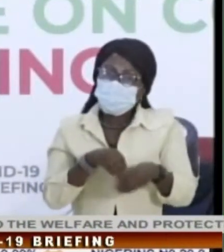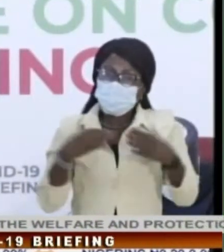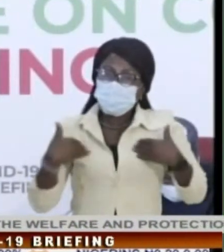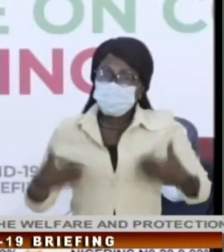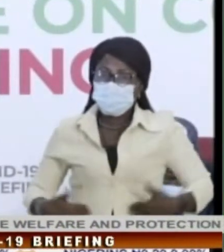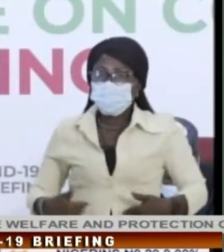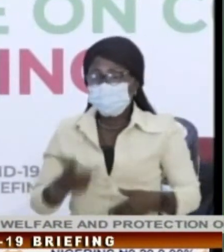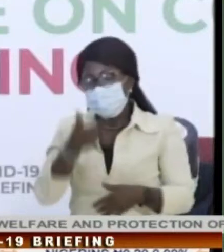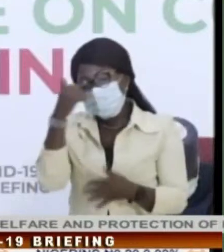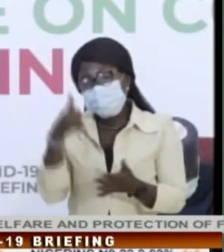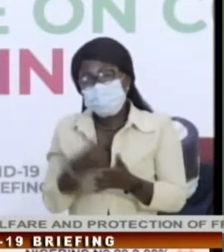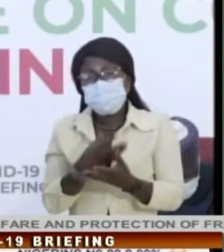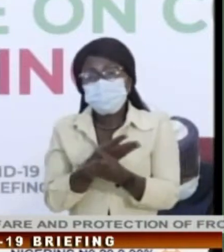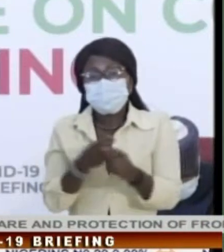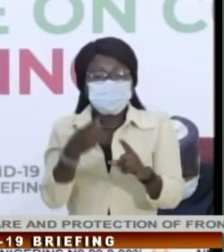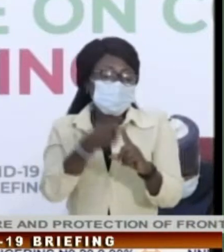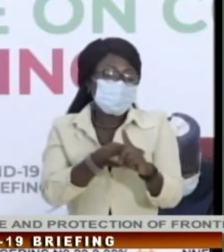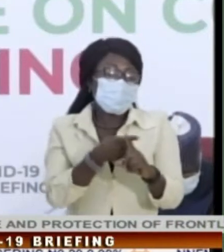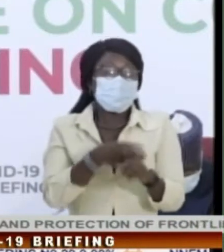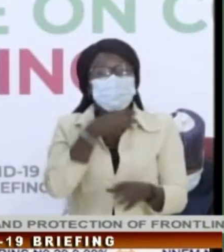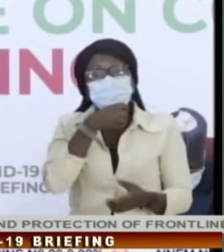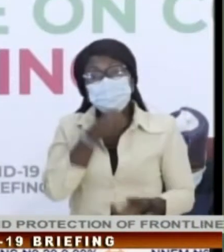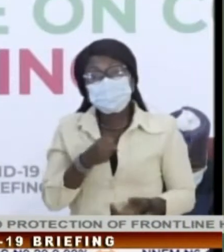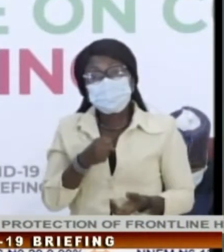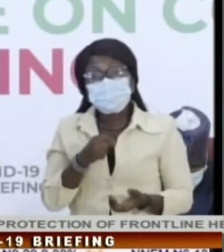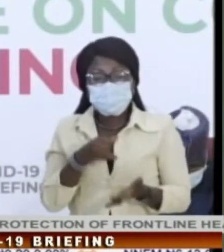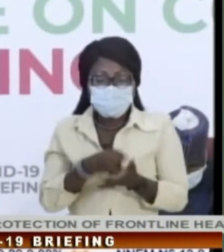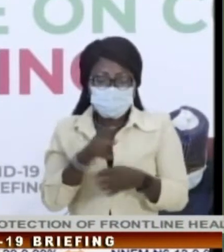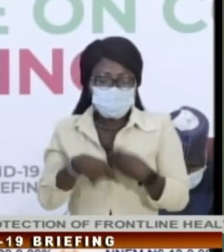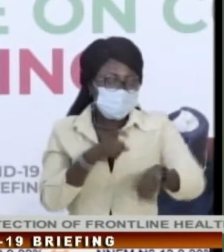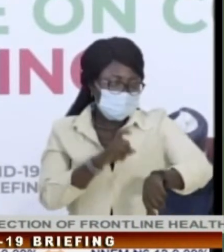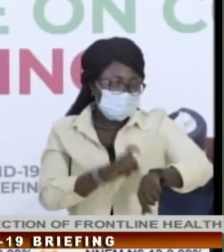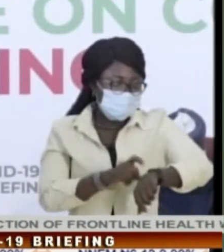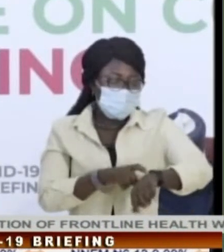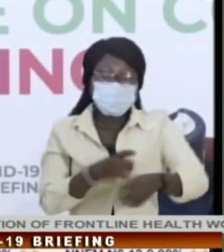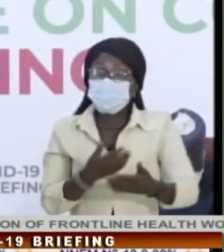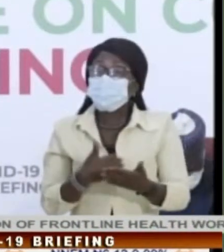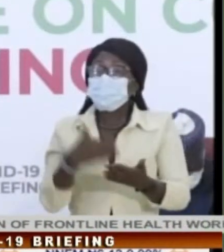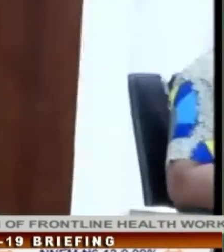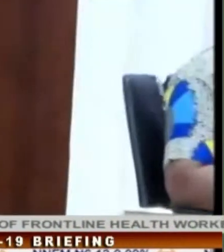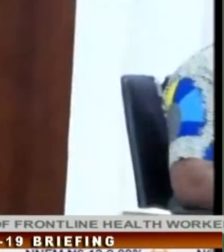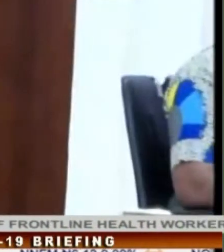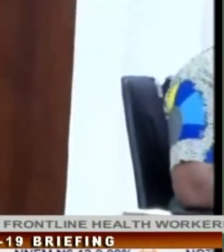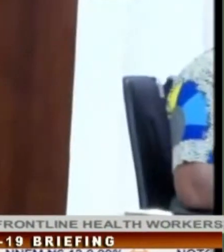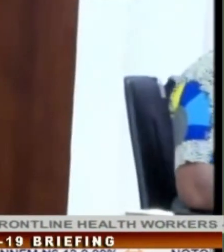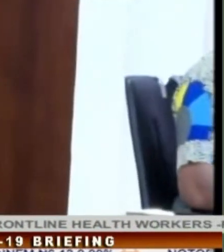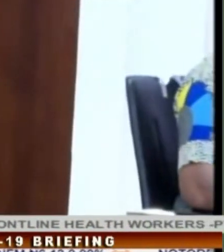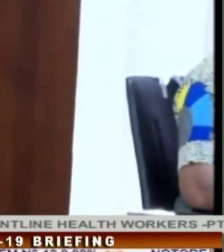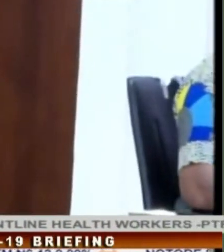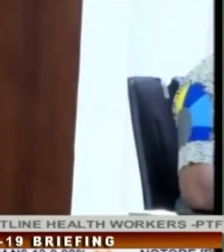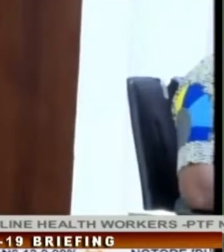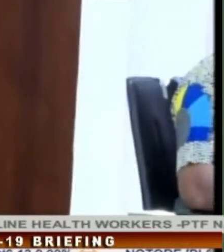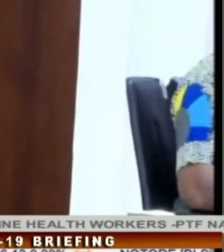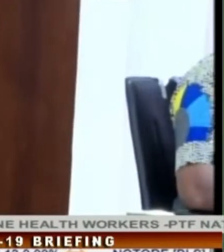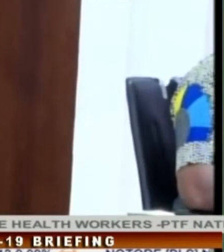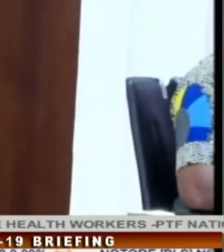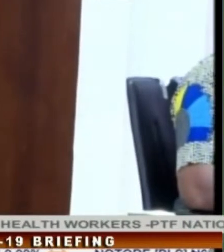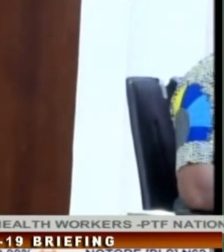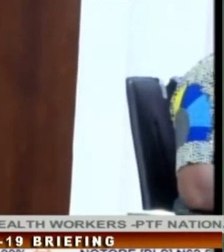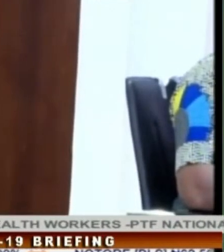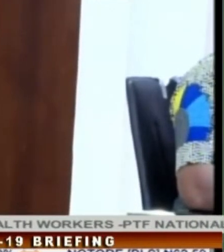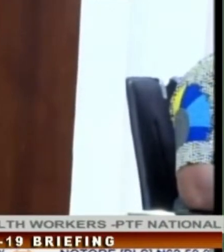few months old, right? It's going to be a question of time before we know exactly how long the immunity